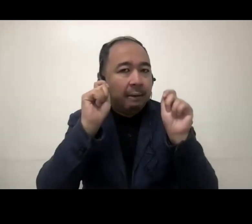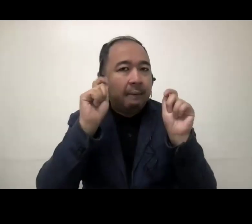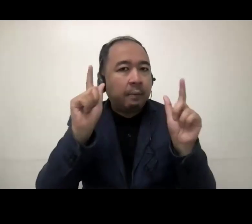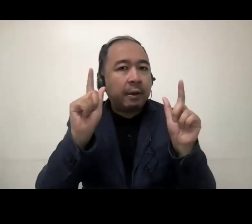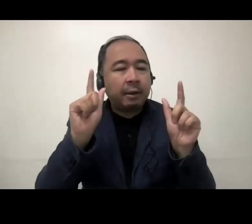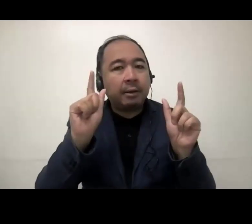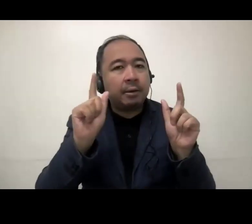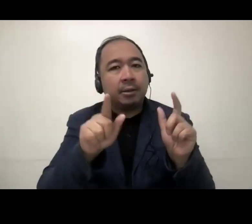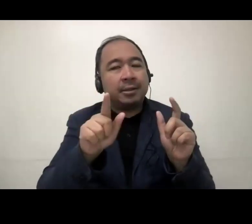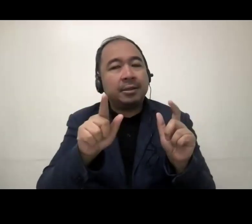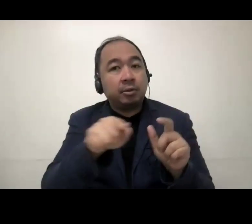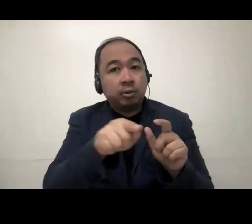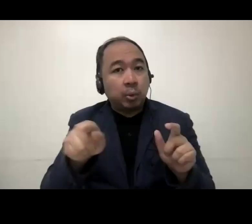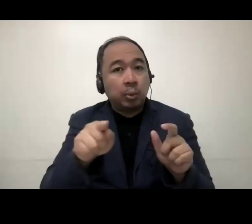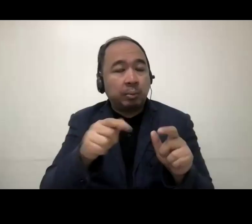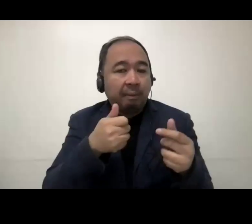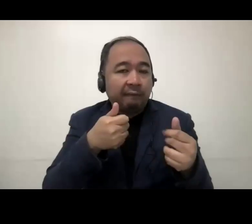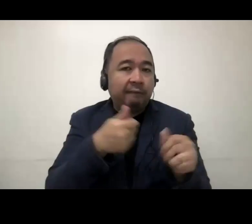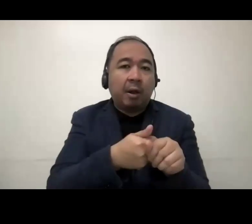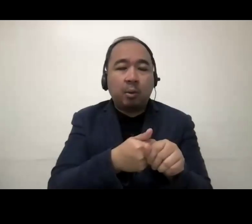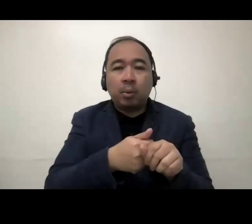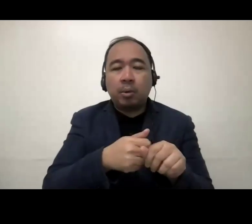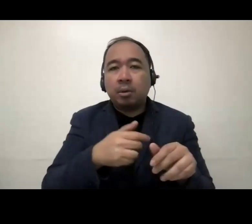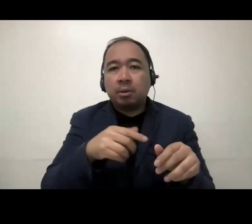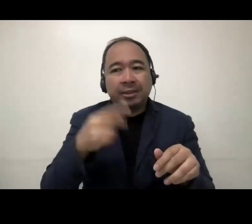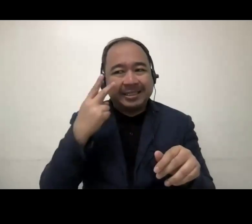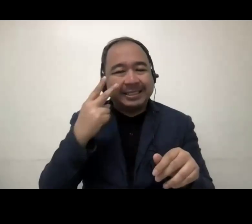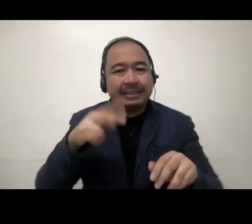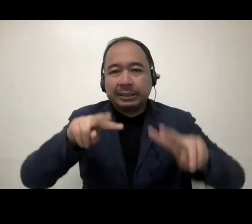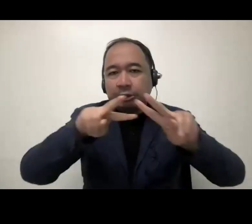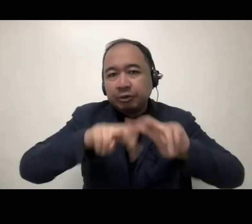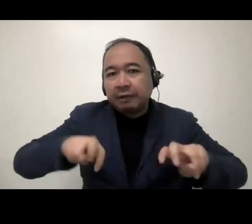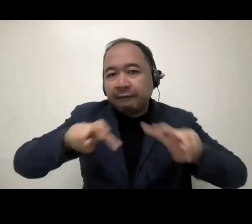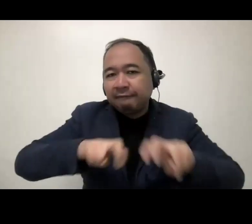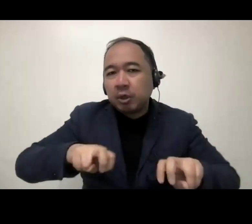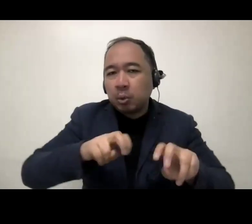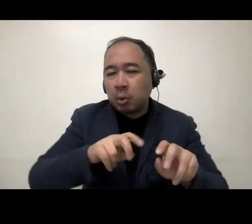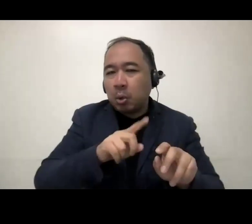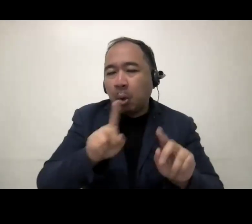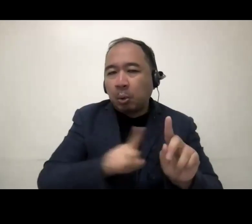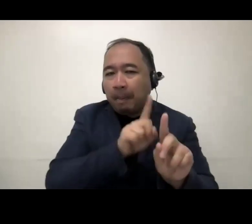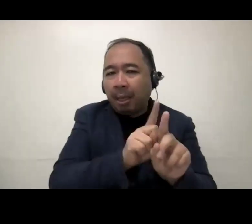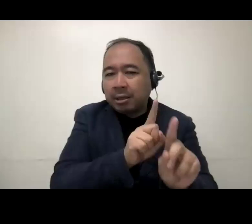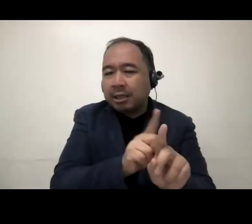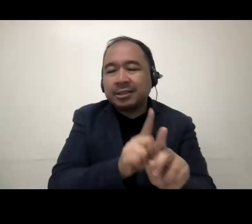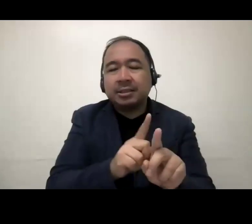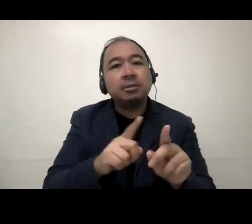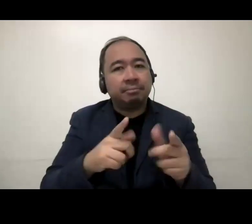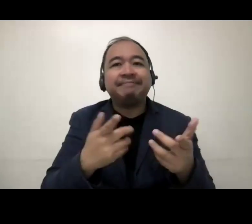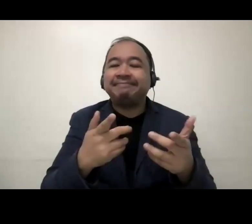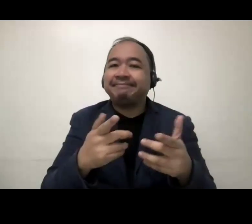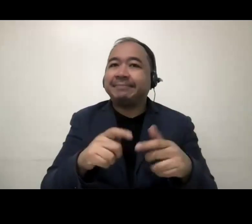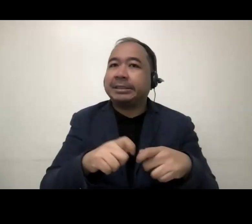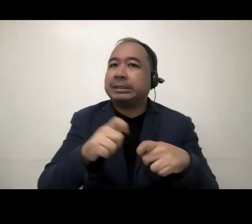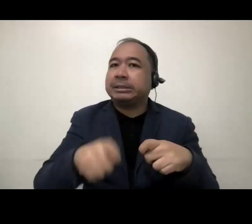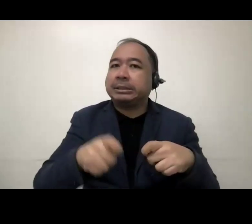to compliance review, it is going to take longer. That does have costs. That has